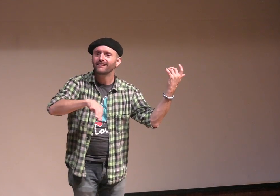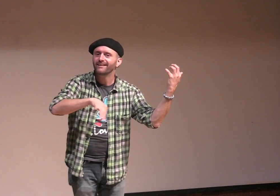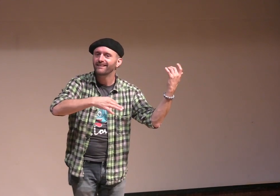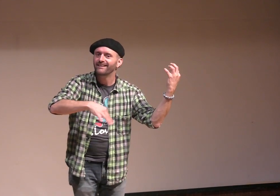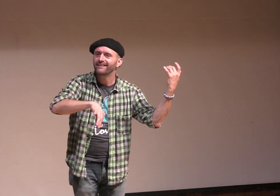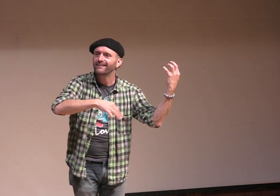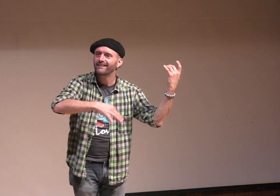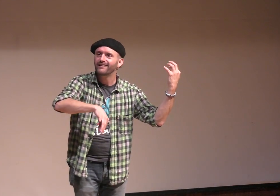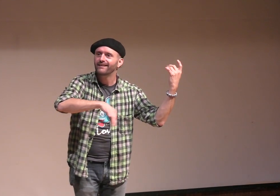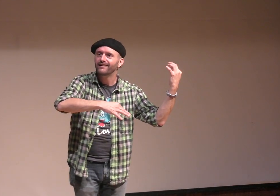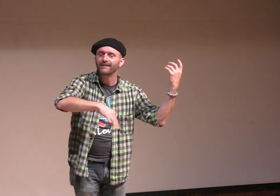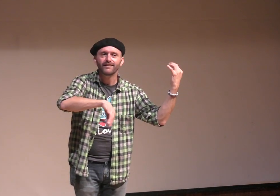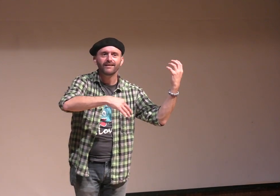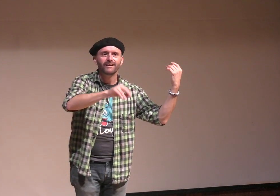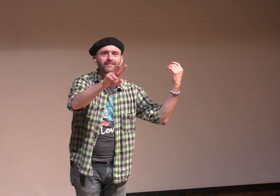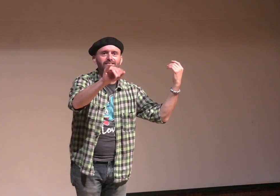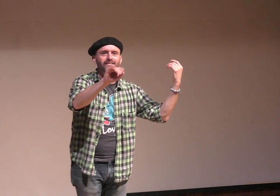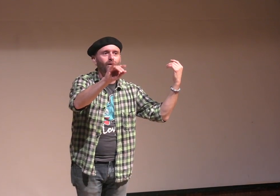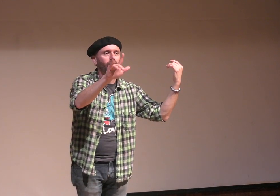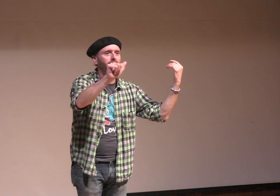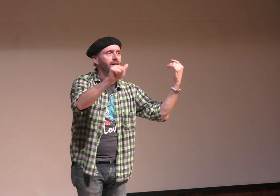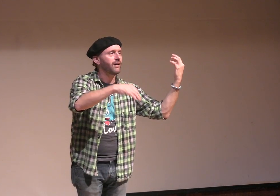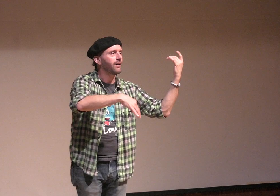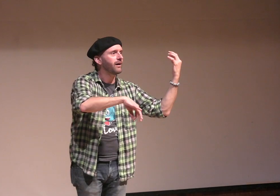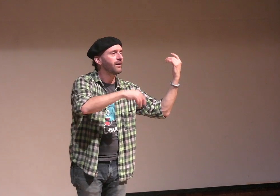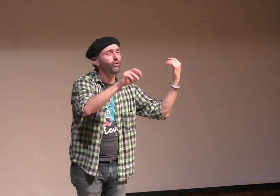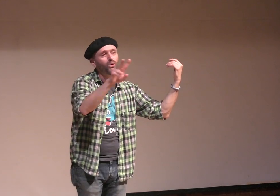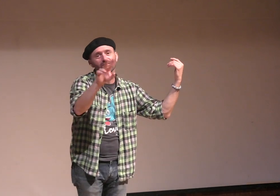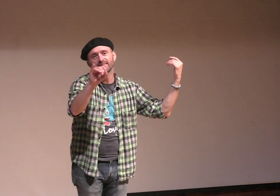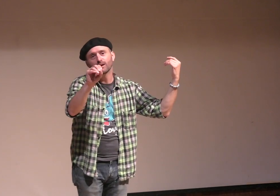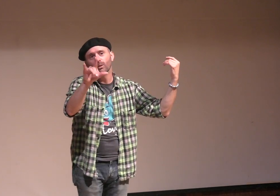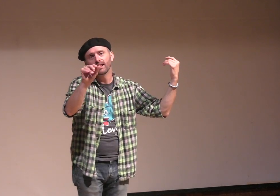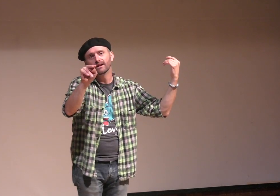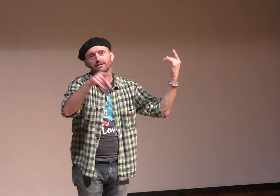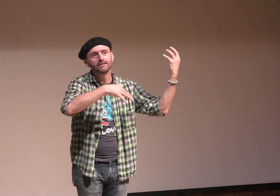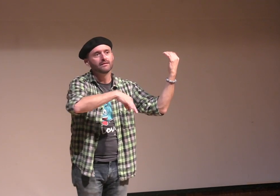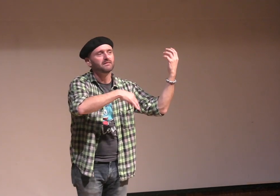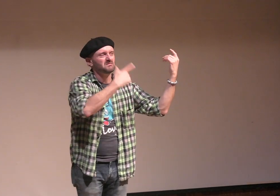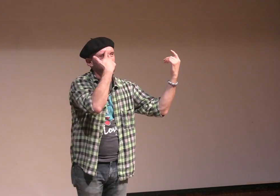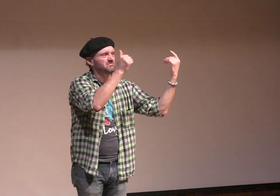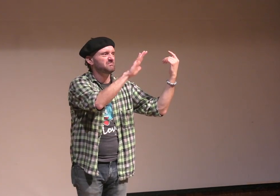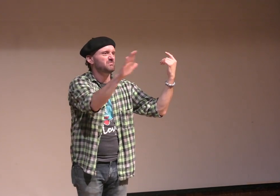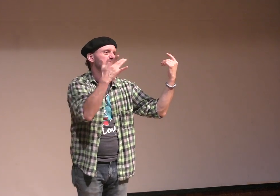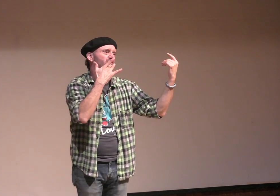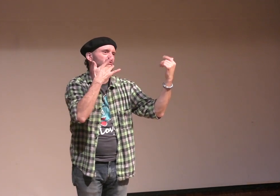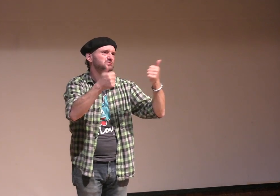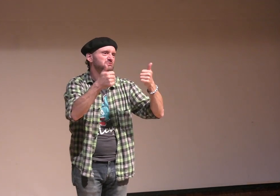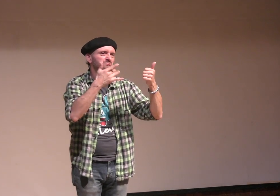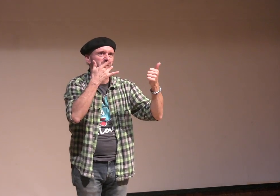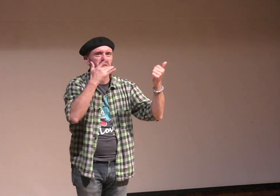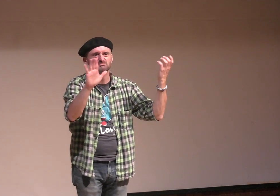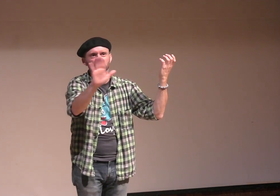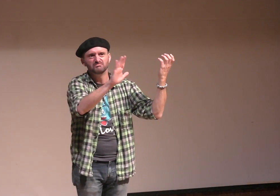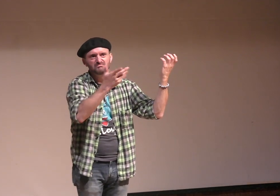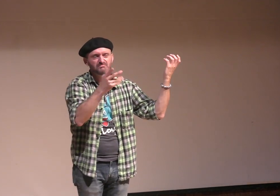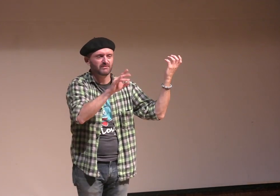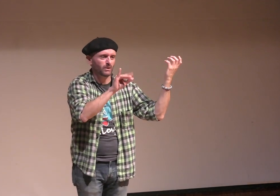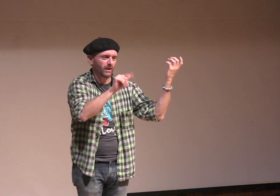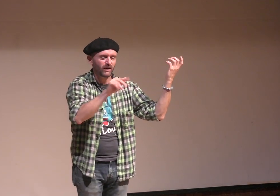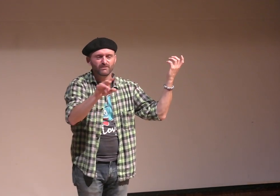The first one's going to be this, a violin or viola, whichever word you prefer. Use